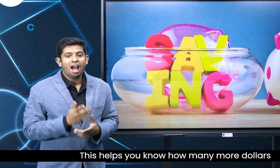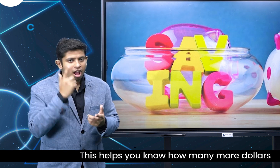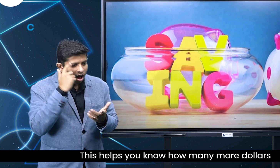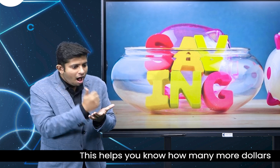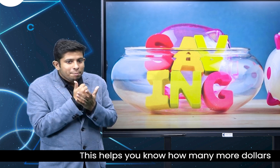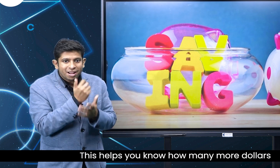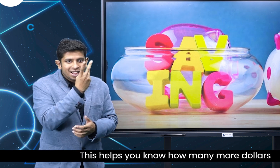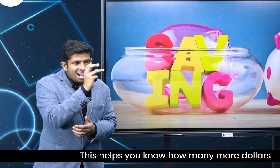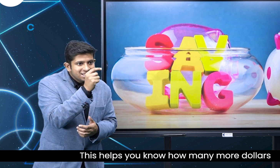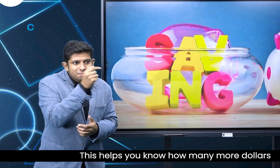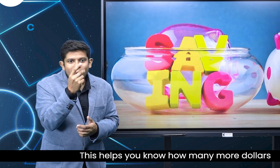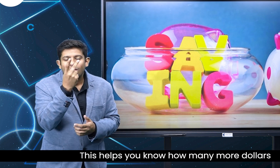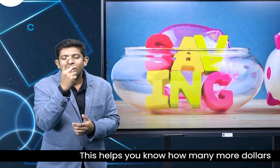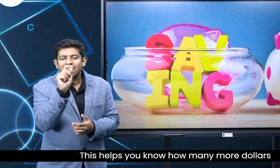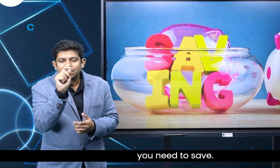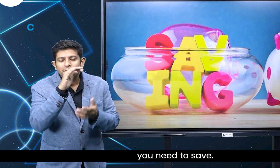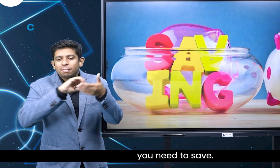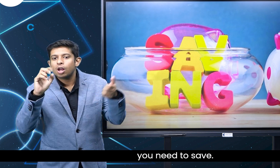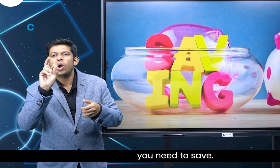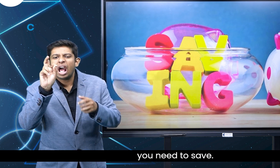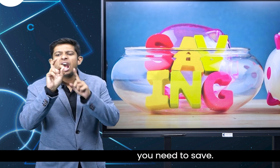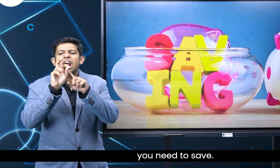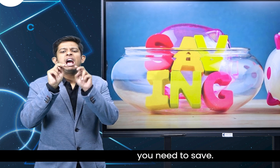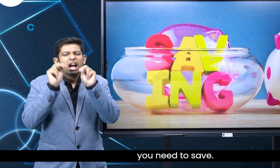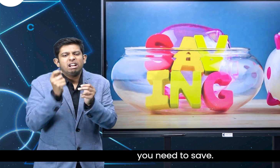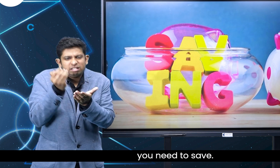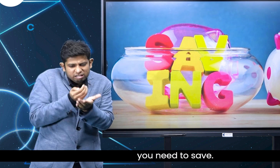This helps you know how many more dollars you need to save.